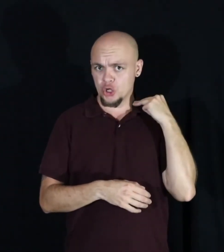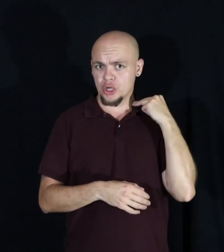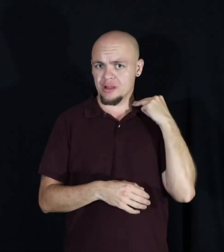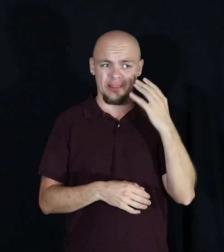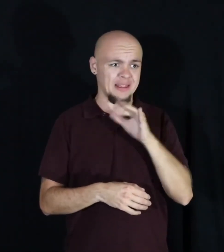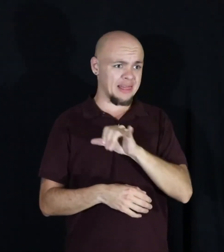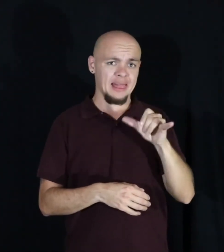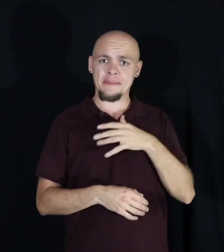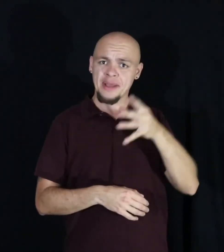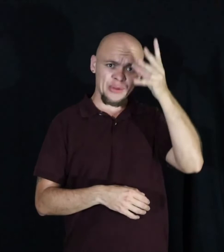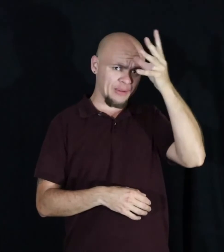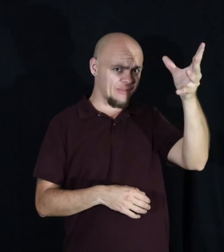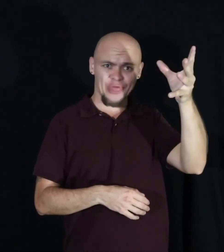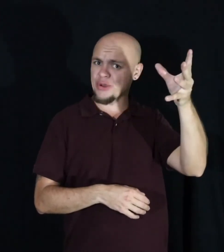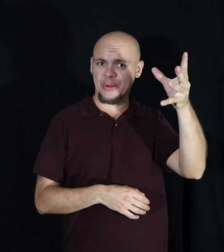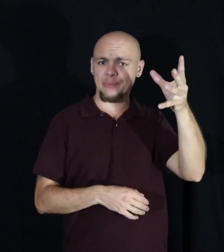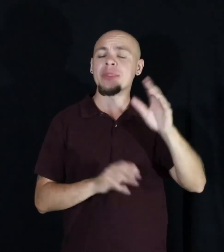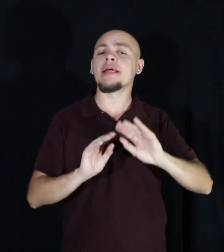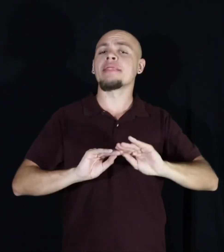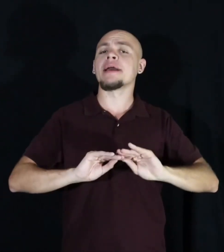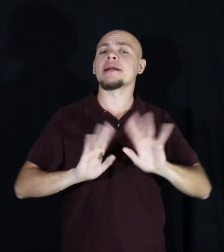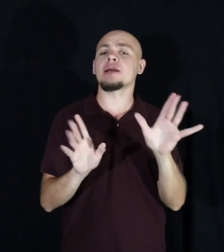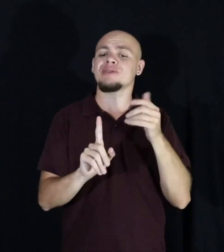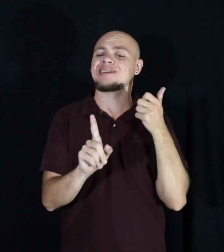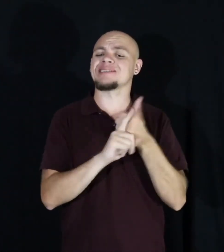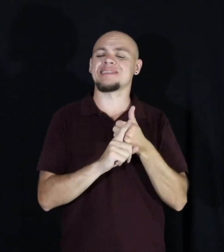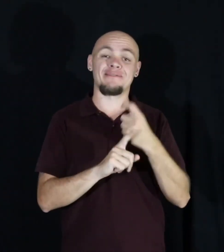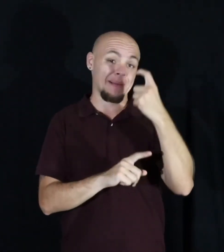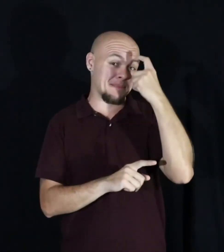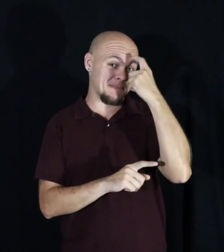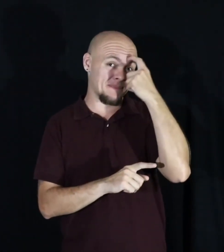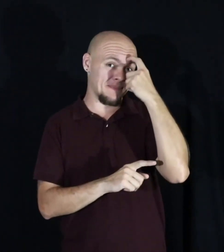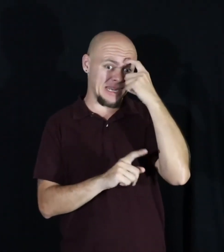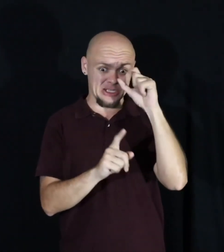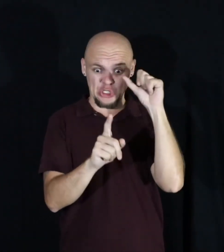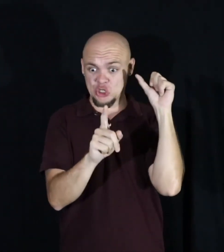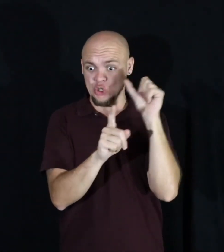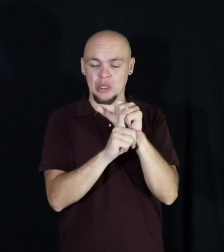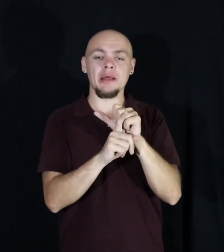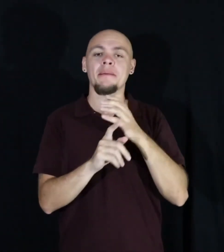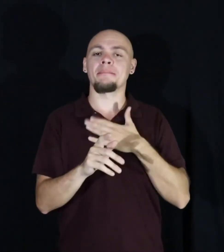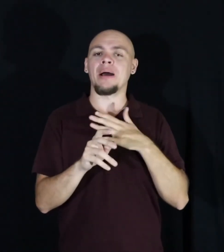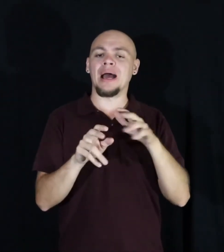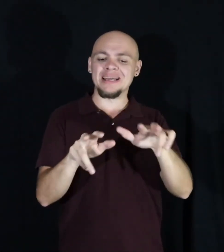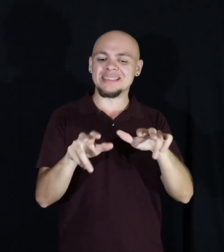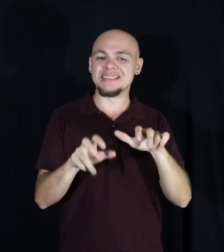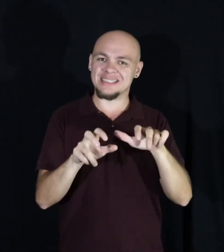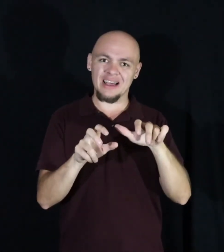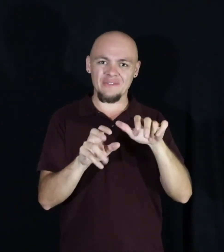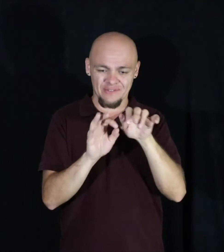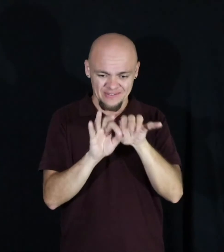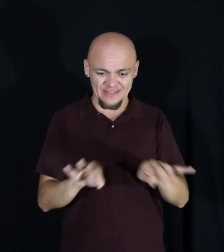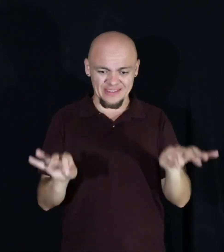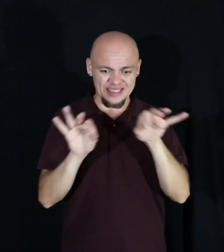I choose the clarity that it is mental gymnastics to believe that my self-worth is ever in question.